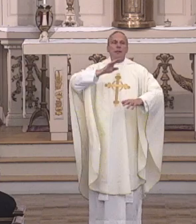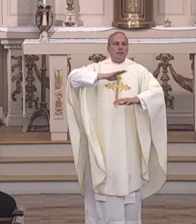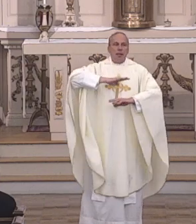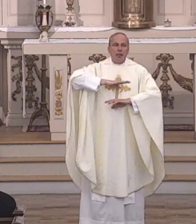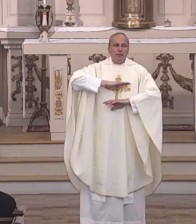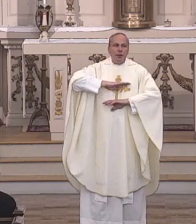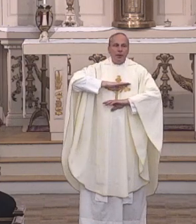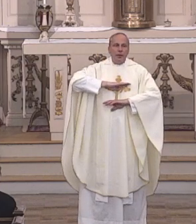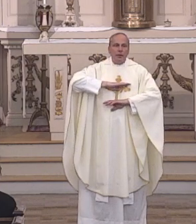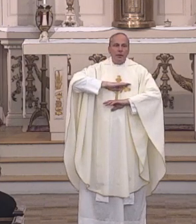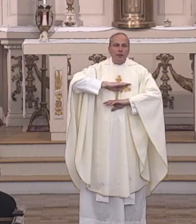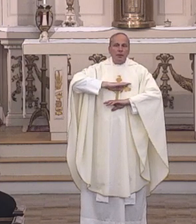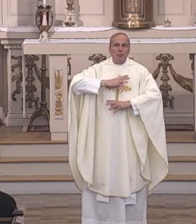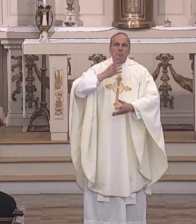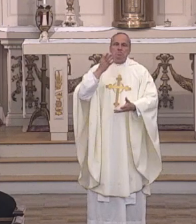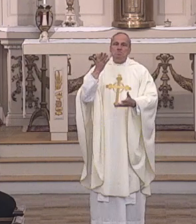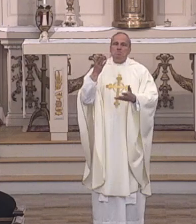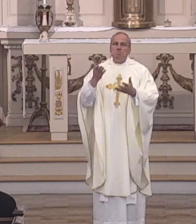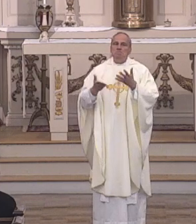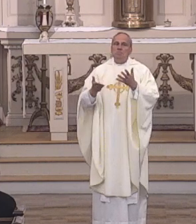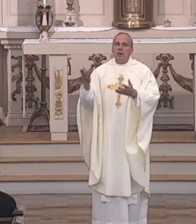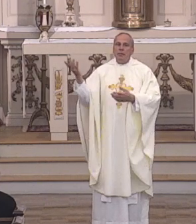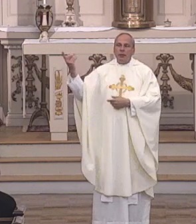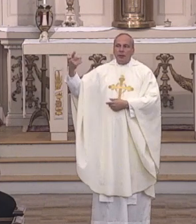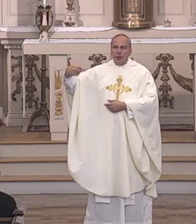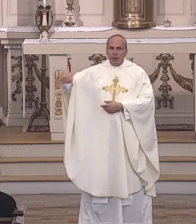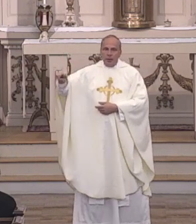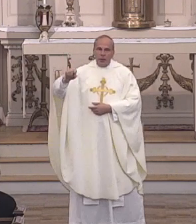desperate. They are not satisfied.